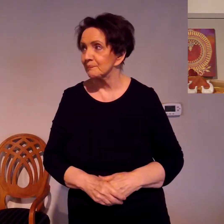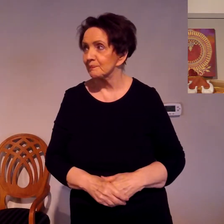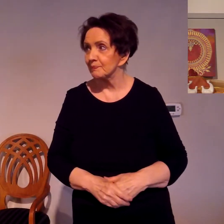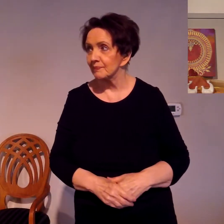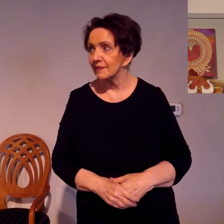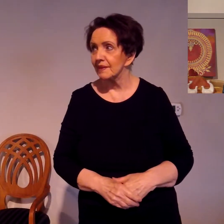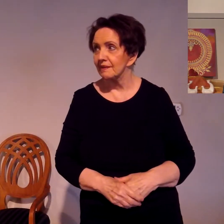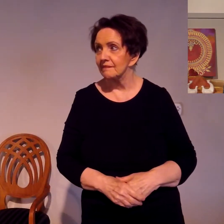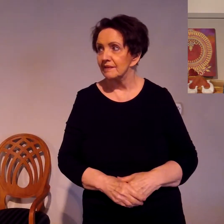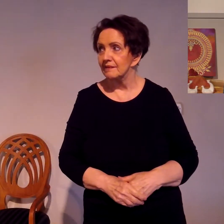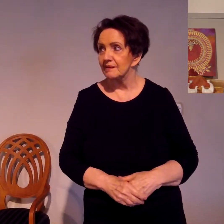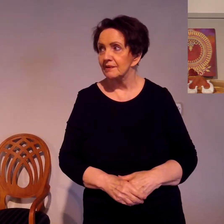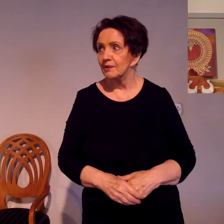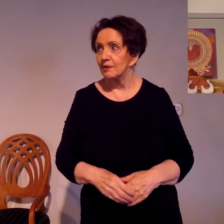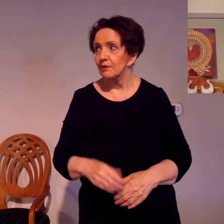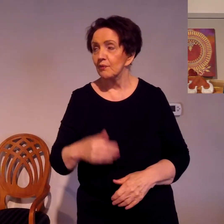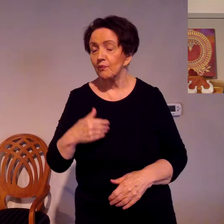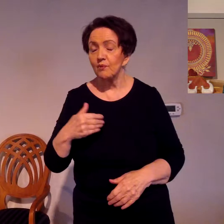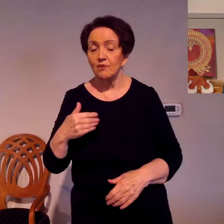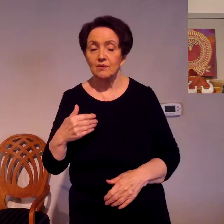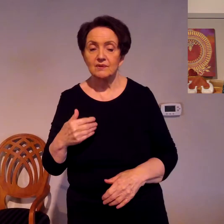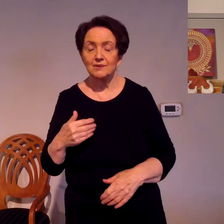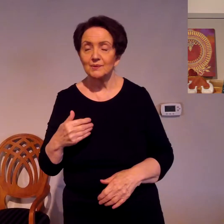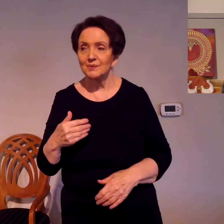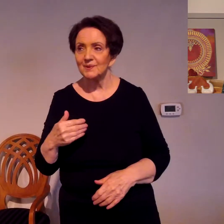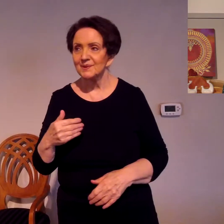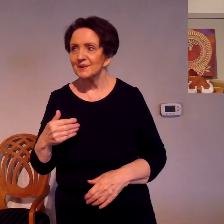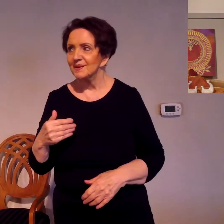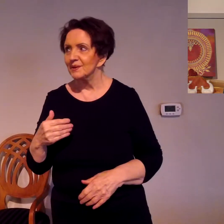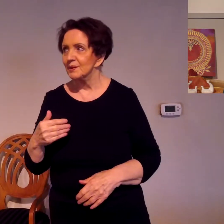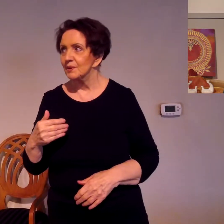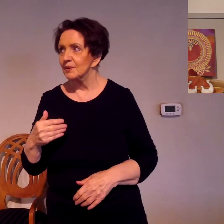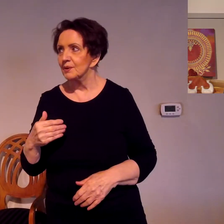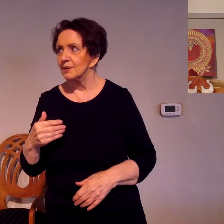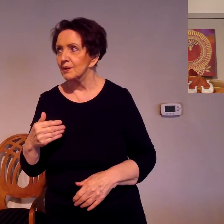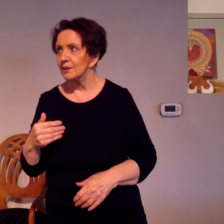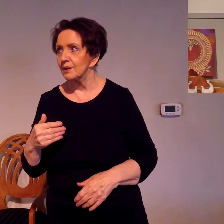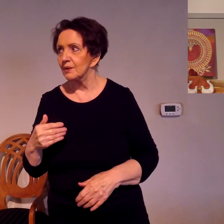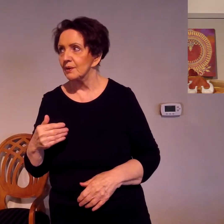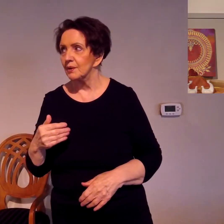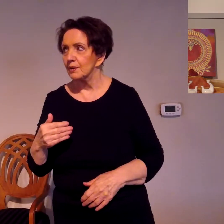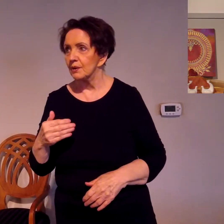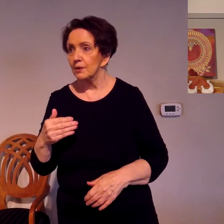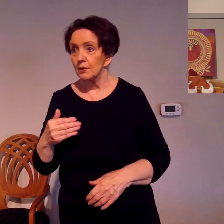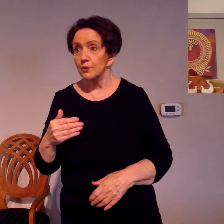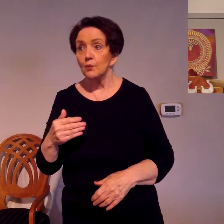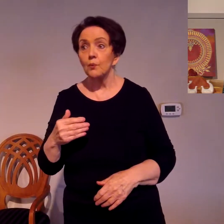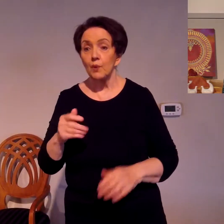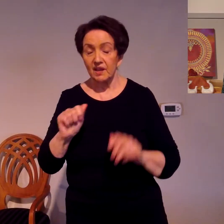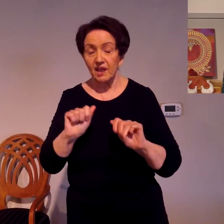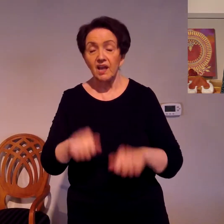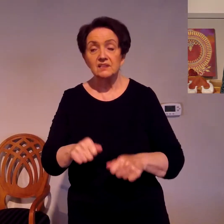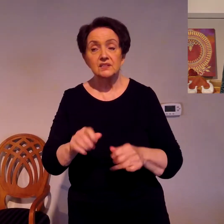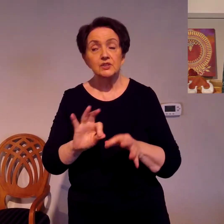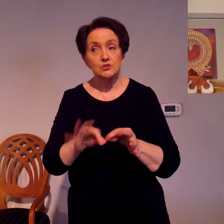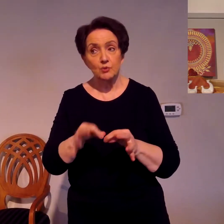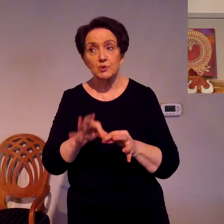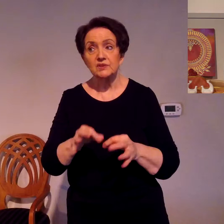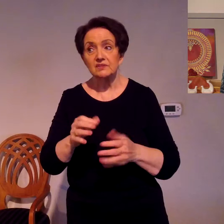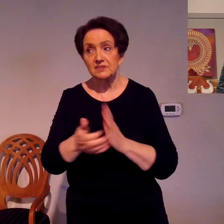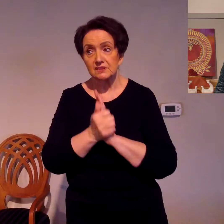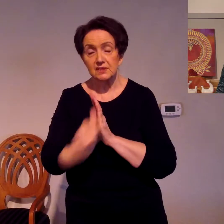Although we have a fair amount of excellent interpretive skills. We really do. They've